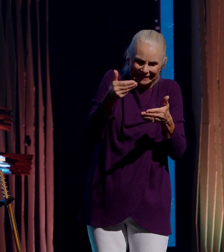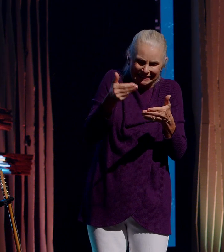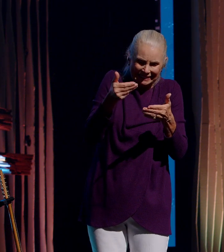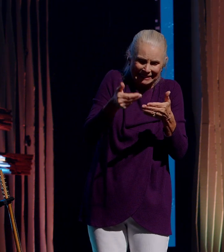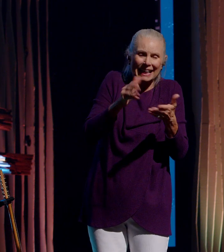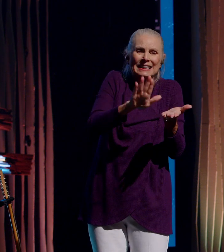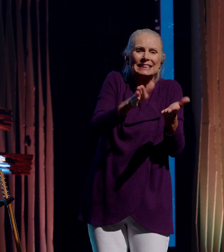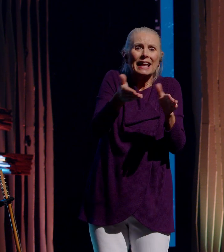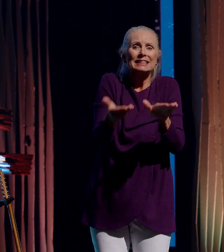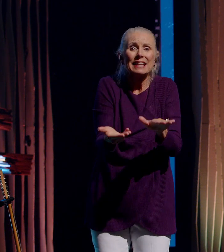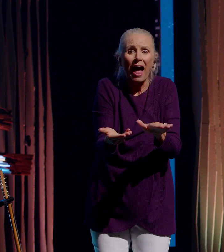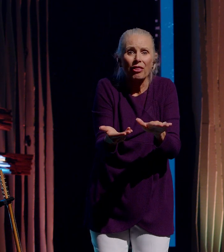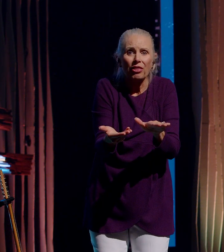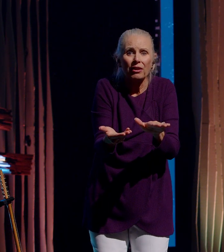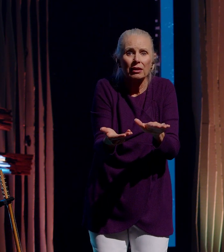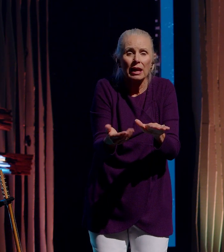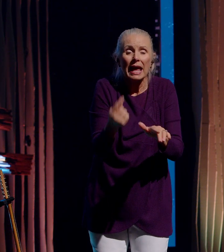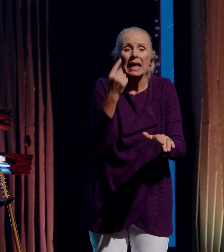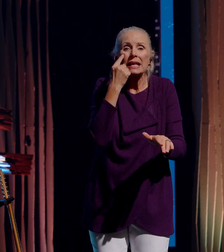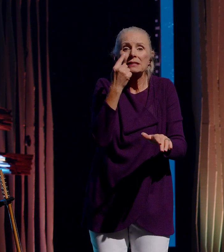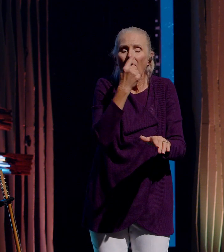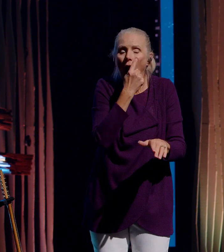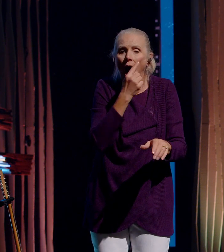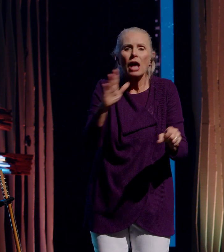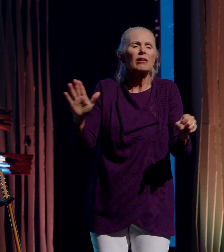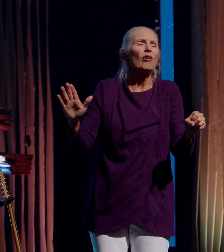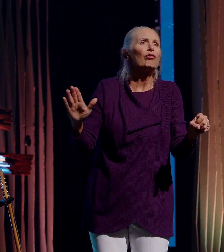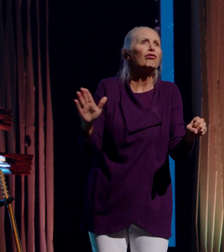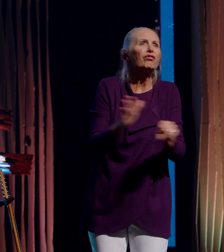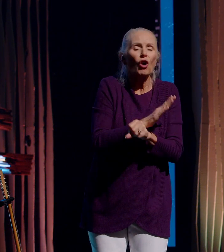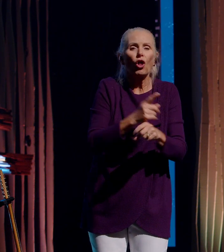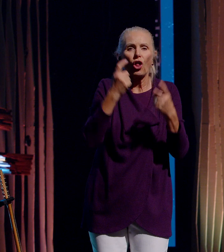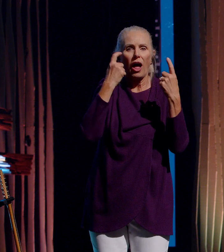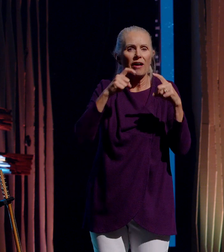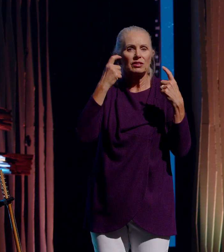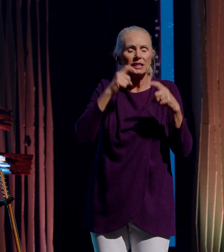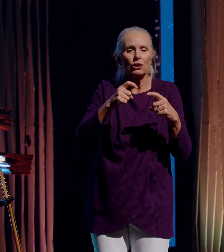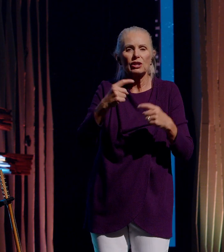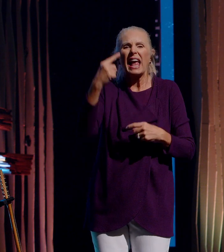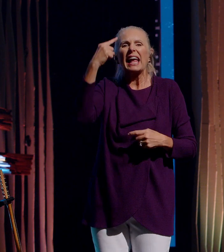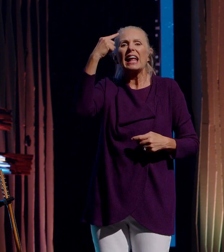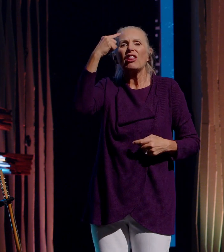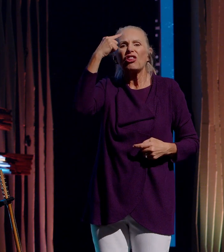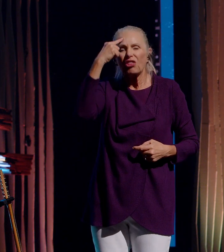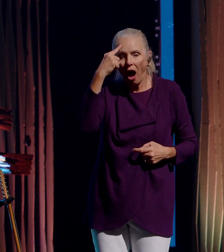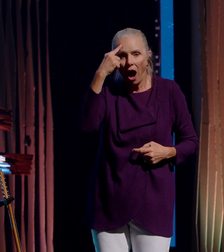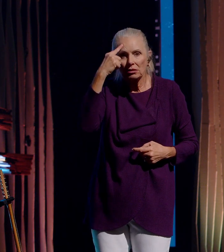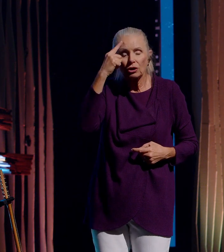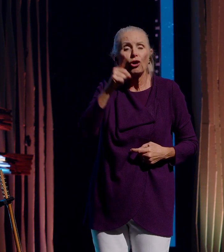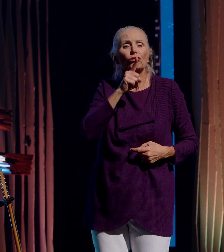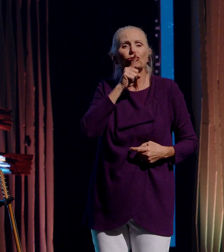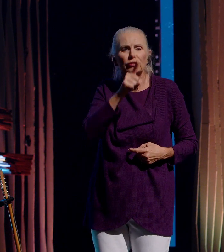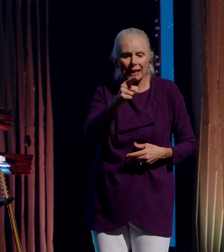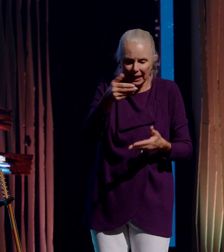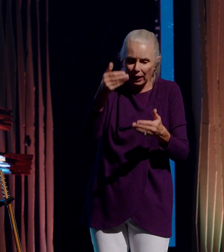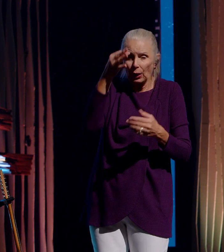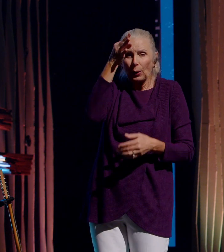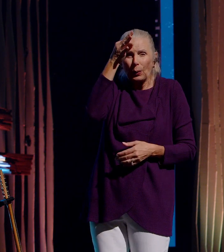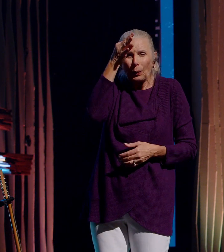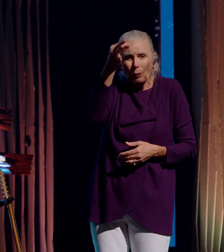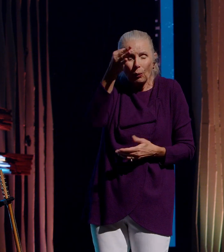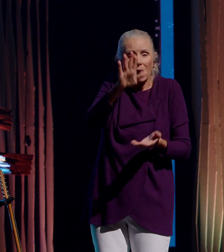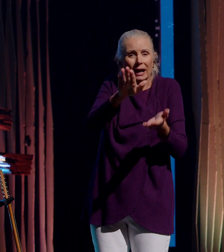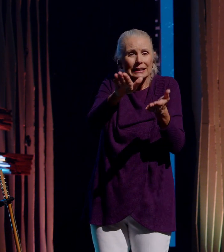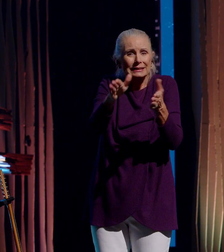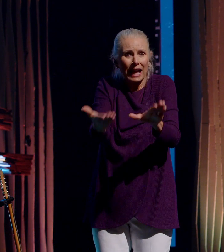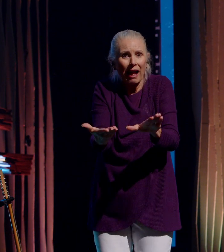kind of situation he was in. His eyes were full of tears. He thought his time was over. His feet were at risk of completely stumbling and walking